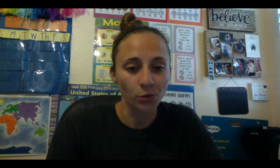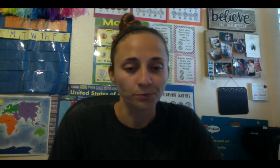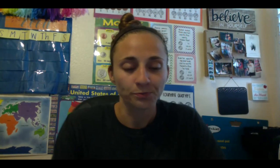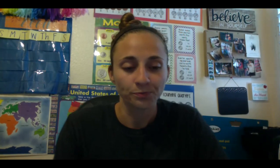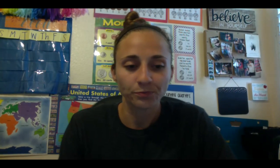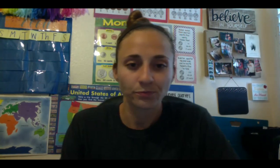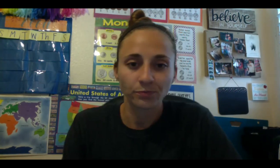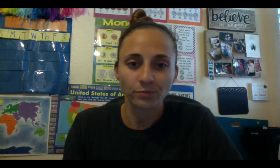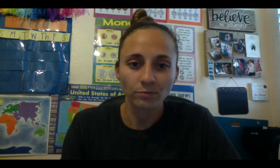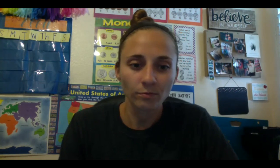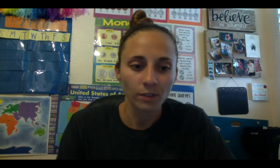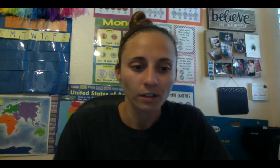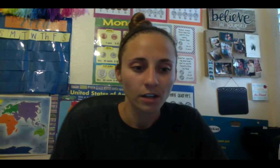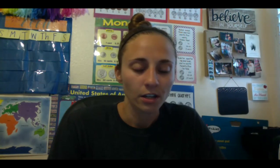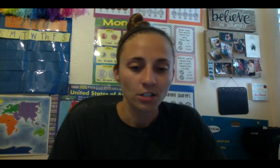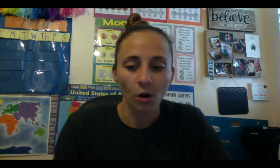do.